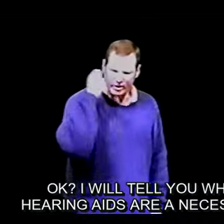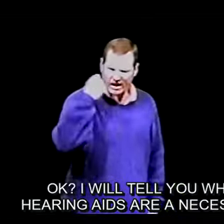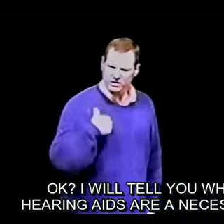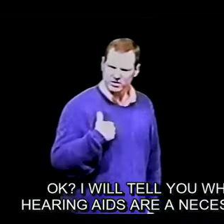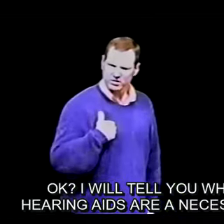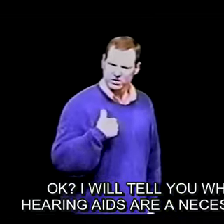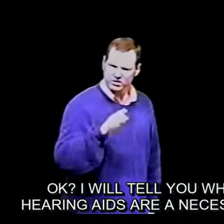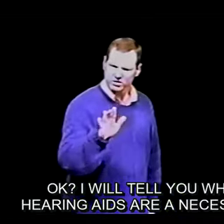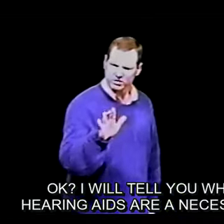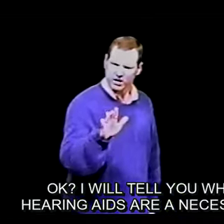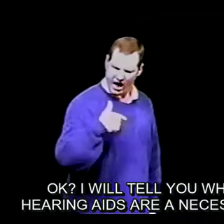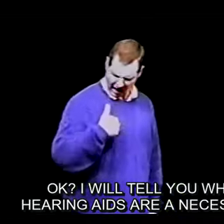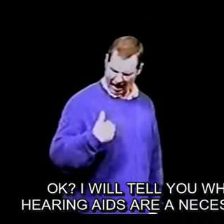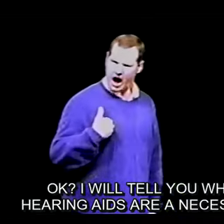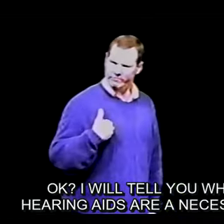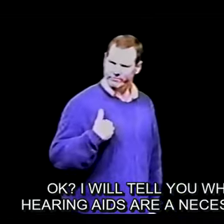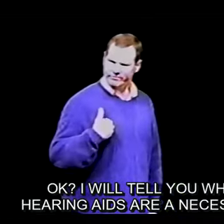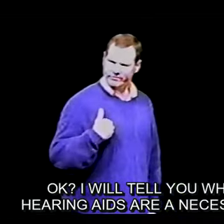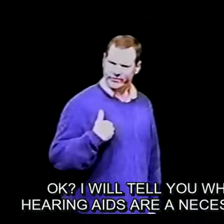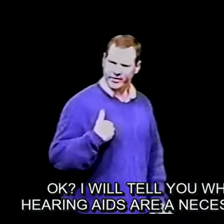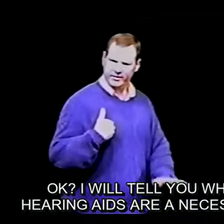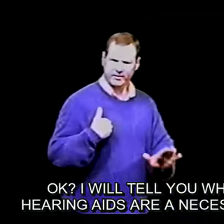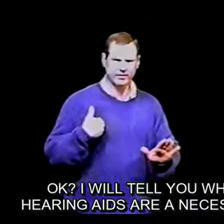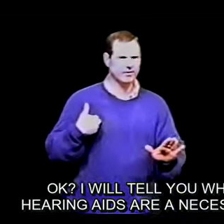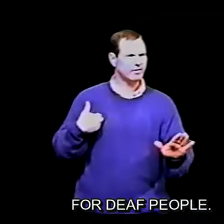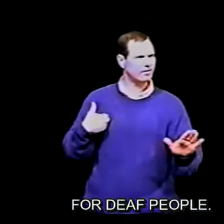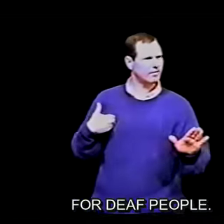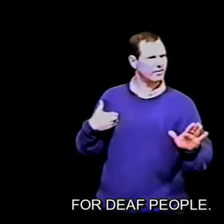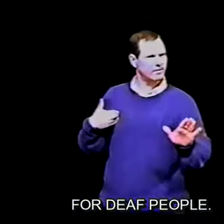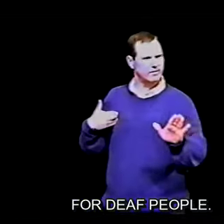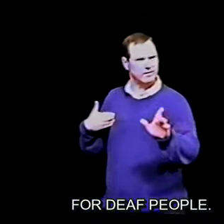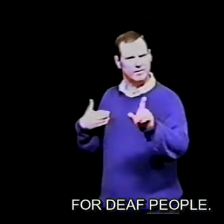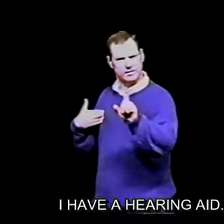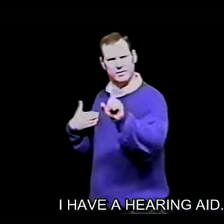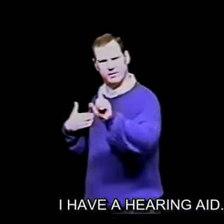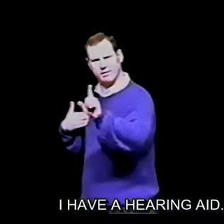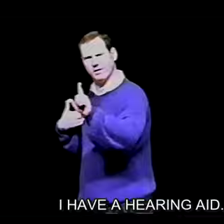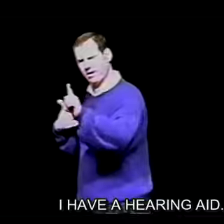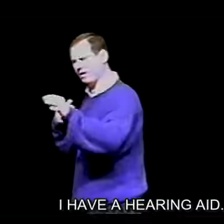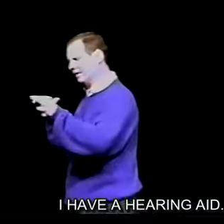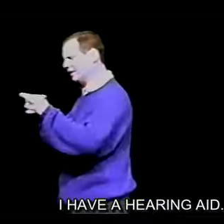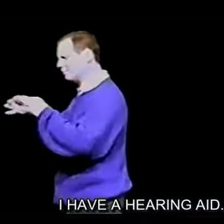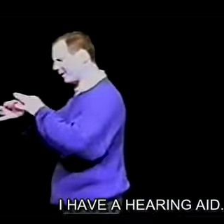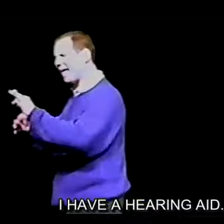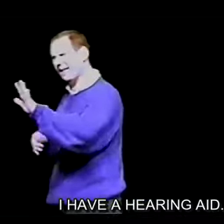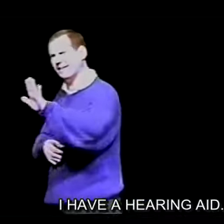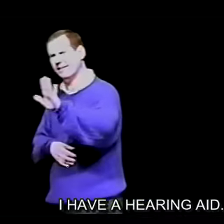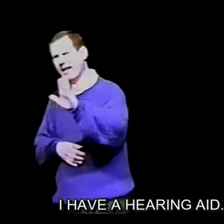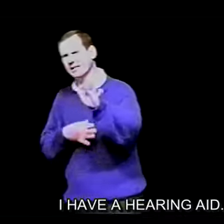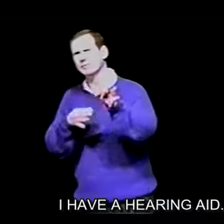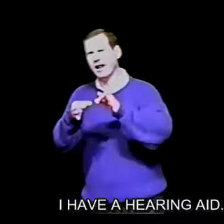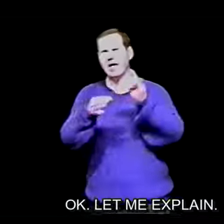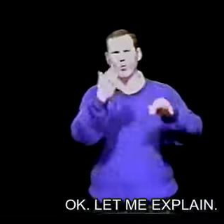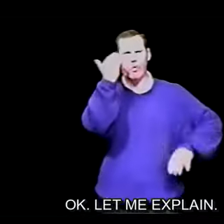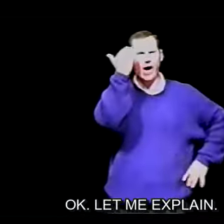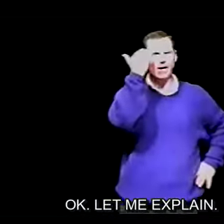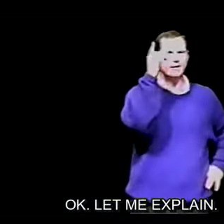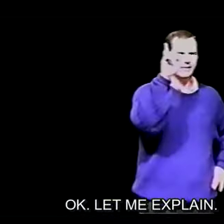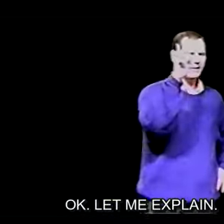are a necessity for deaf people. I have a hearing aid. Okay, let me explain why.